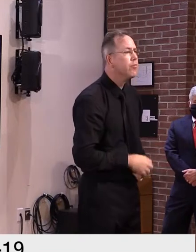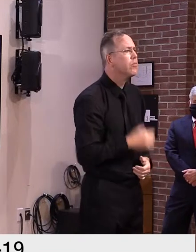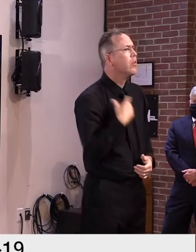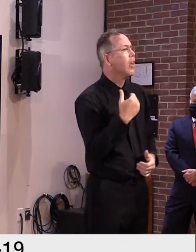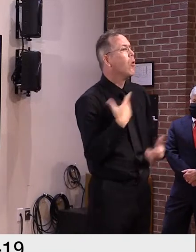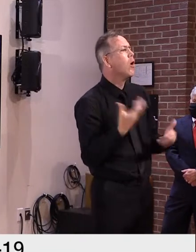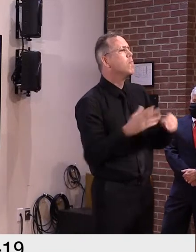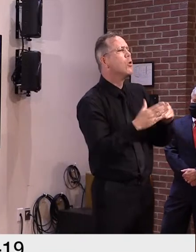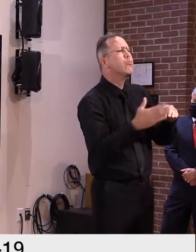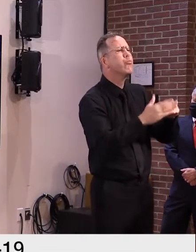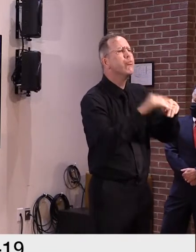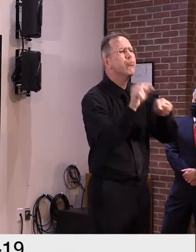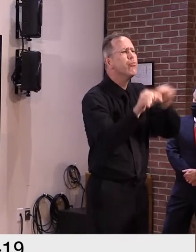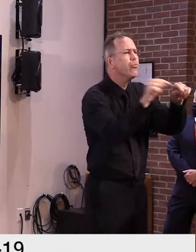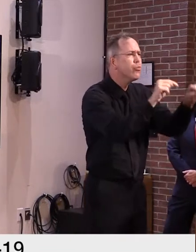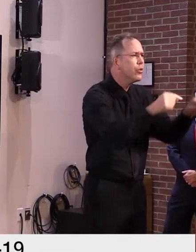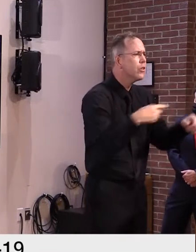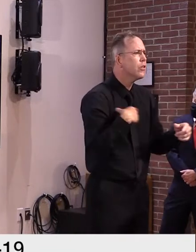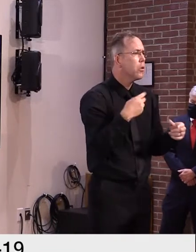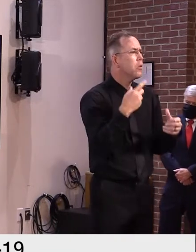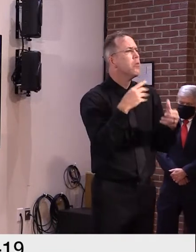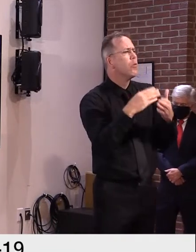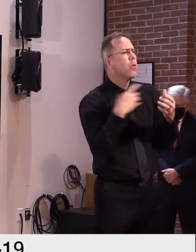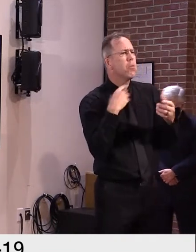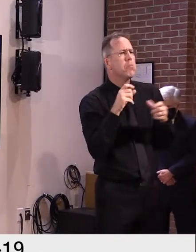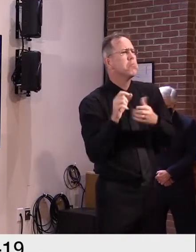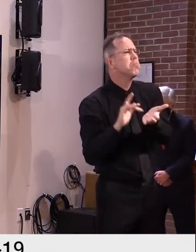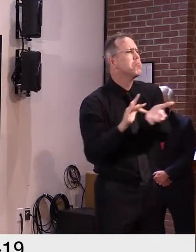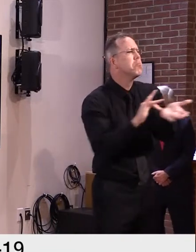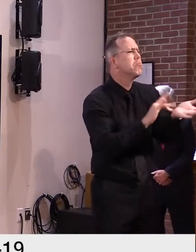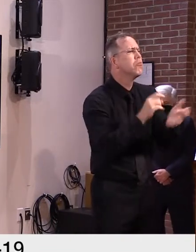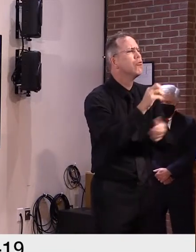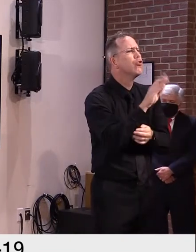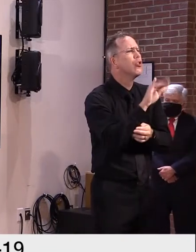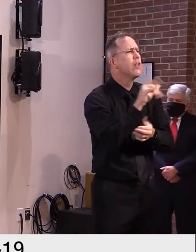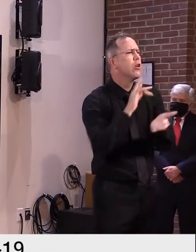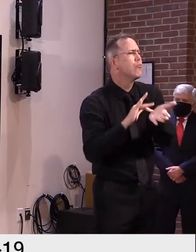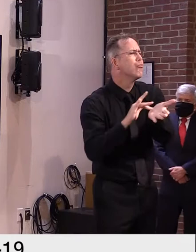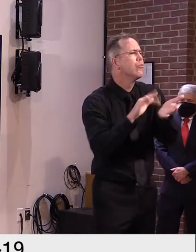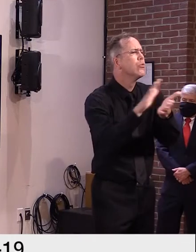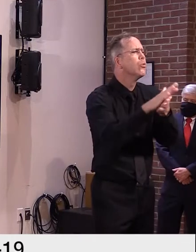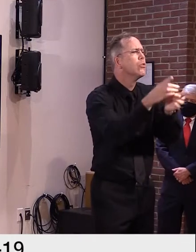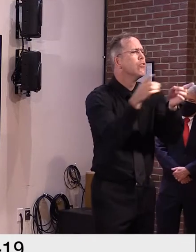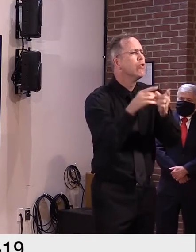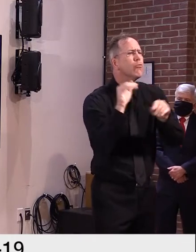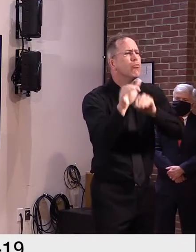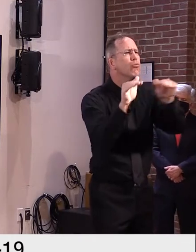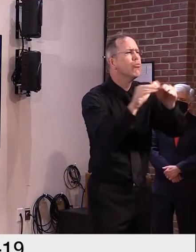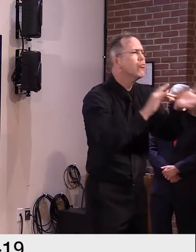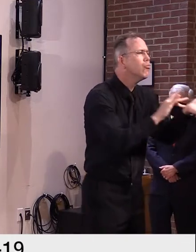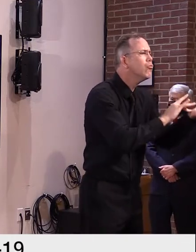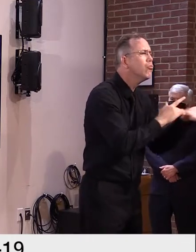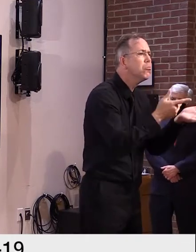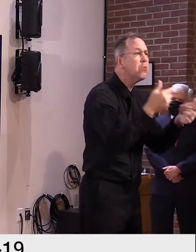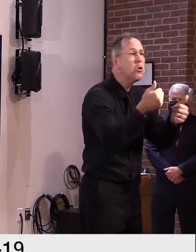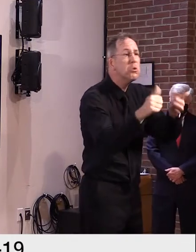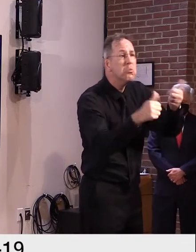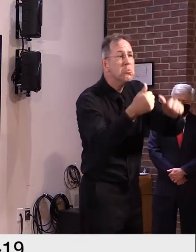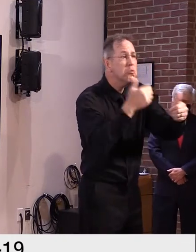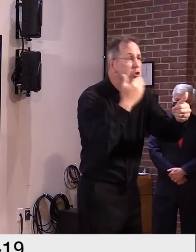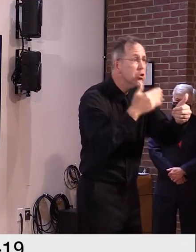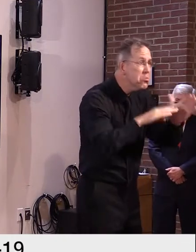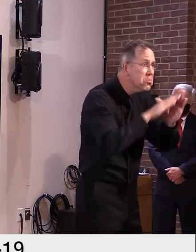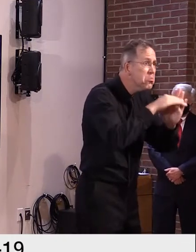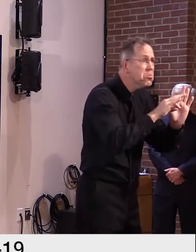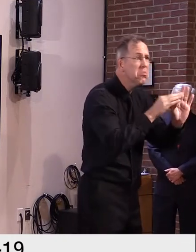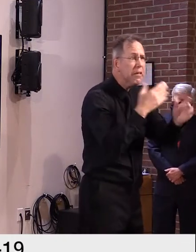survey for you next week at this briefing. I also want to reiterate our schools reflect